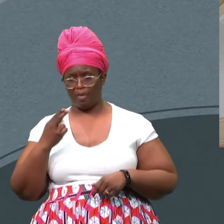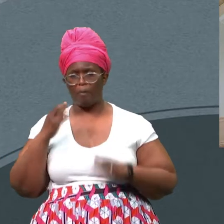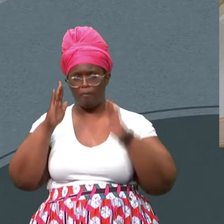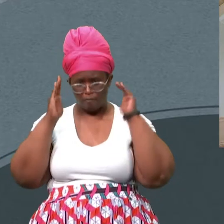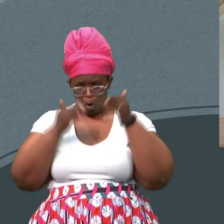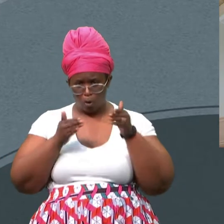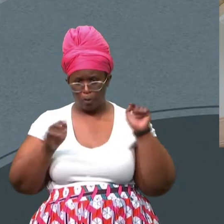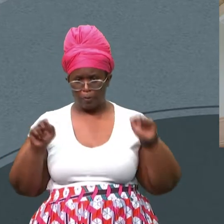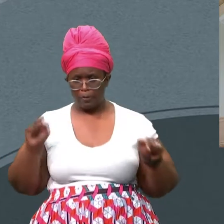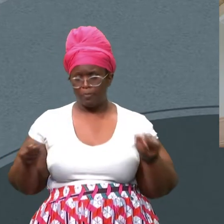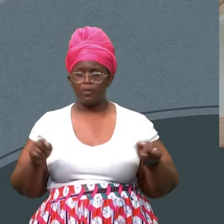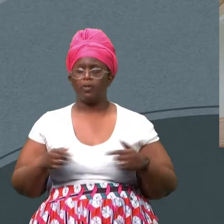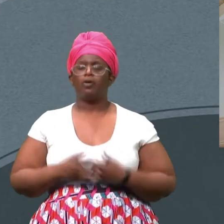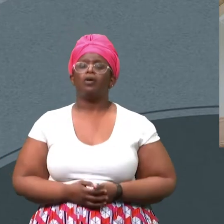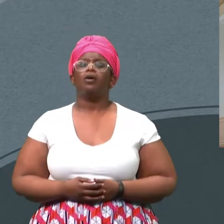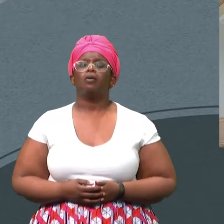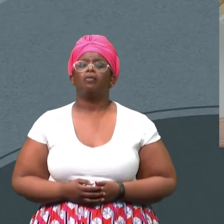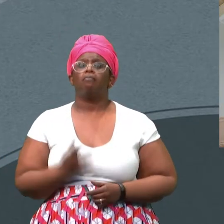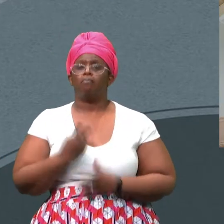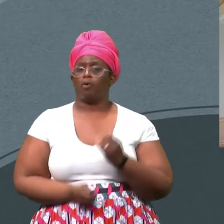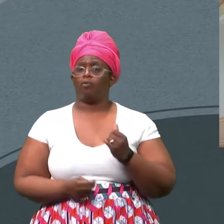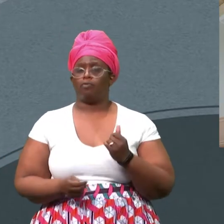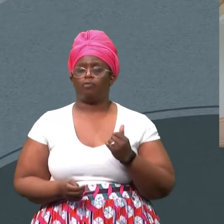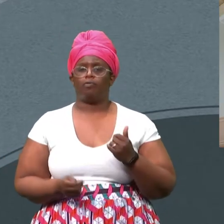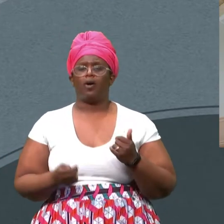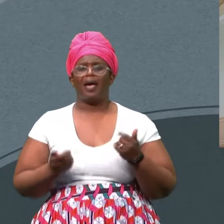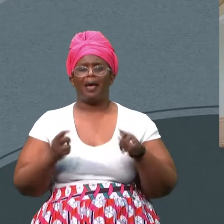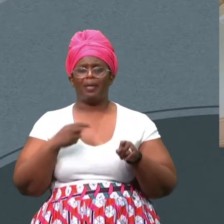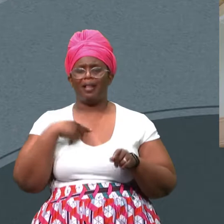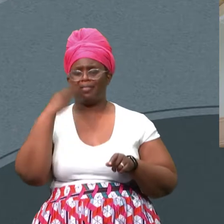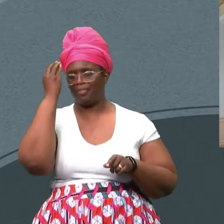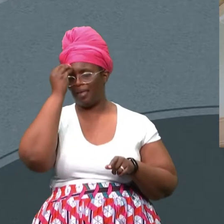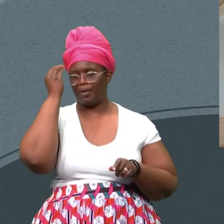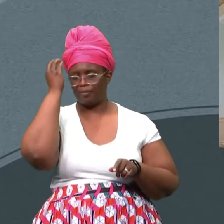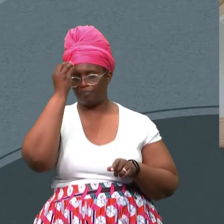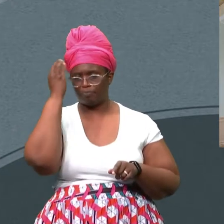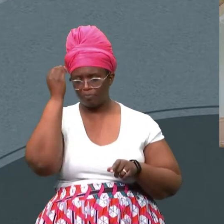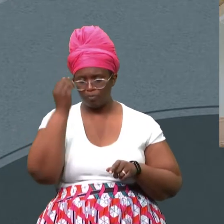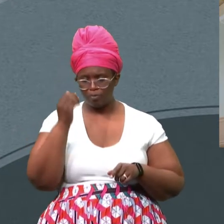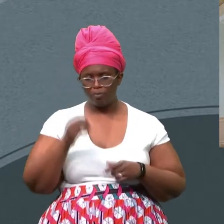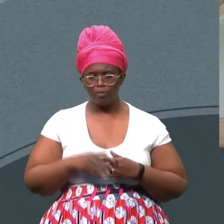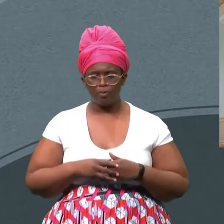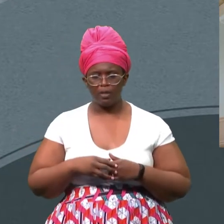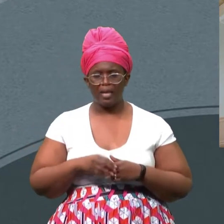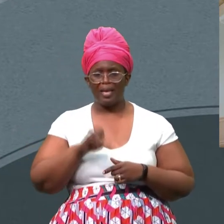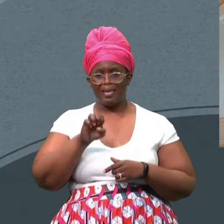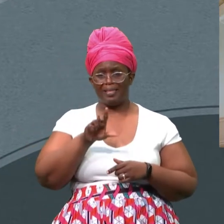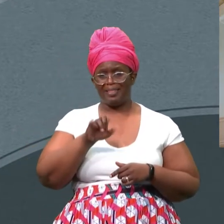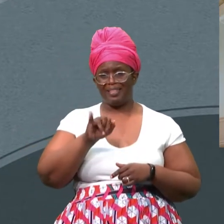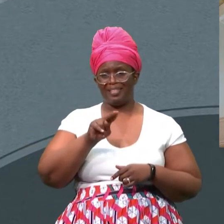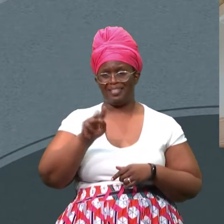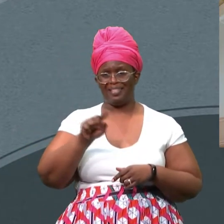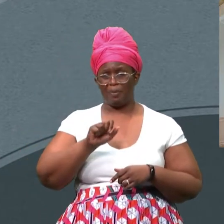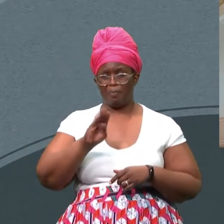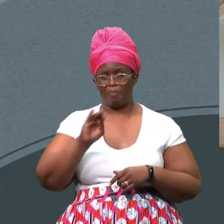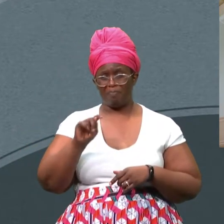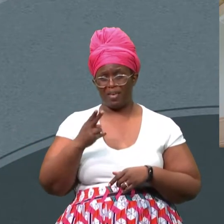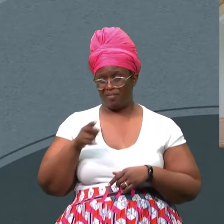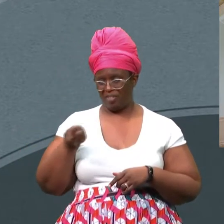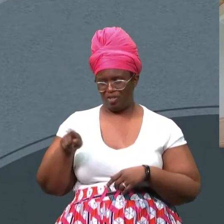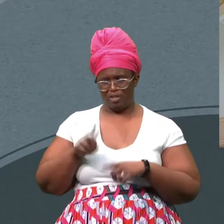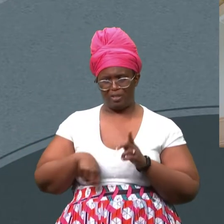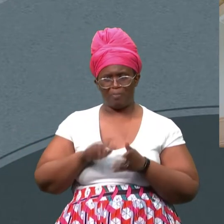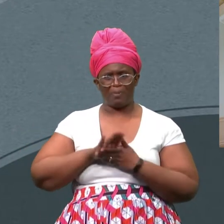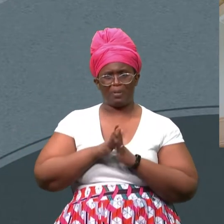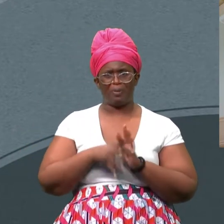me that as I reflect upon it, just a few verses before, Elizabeth is barren.